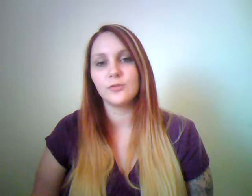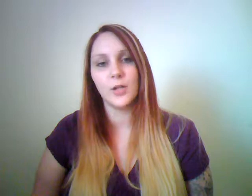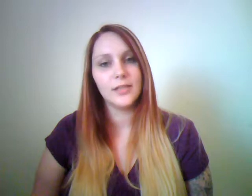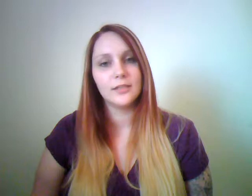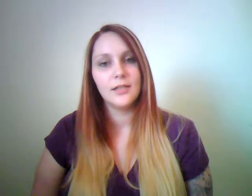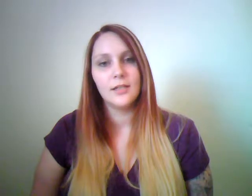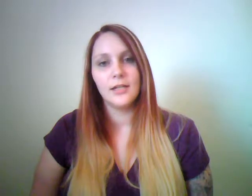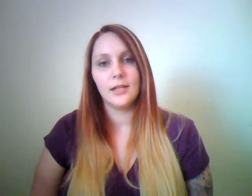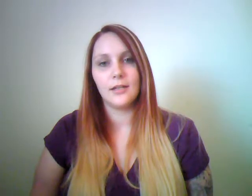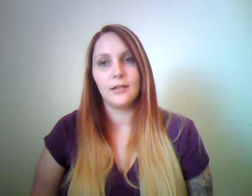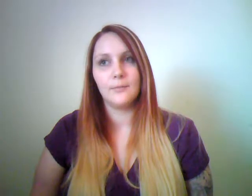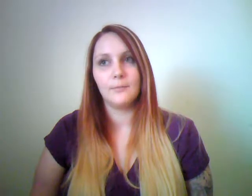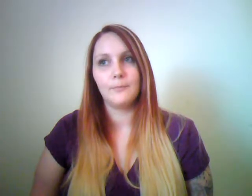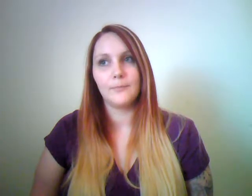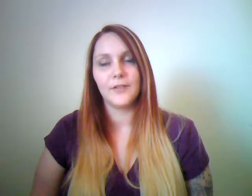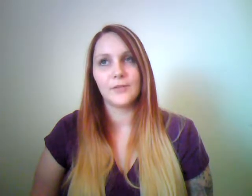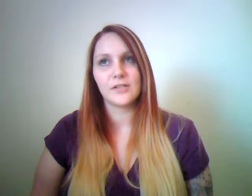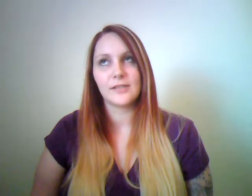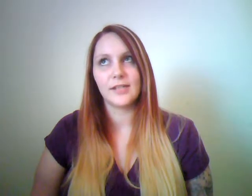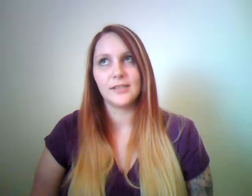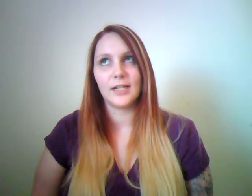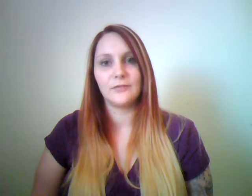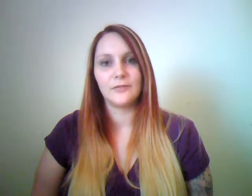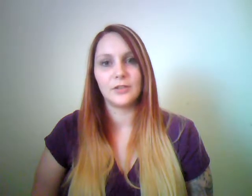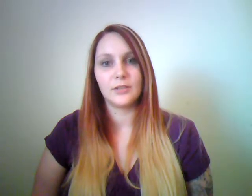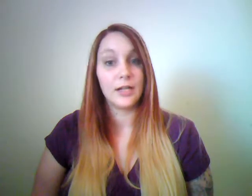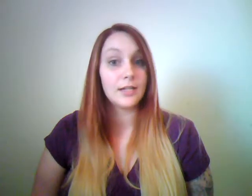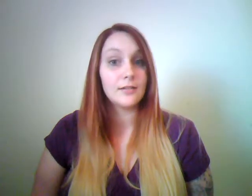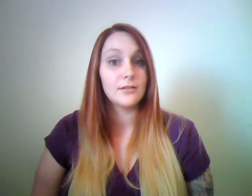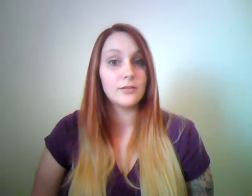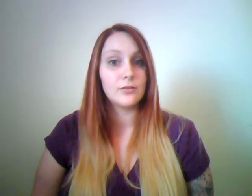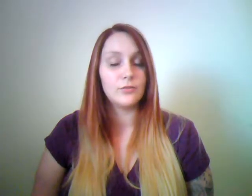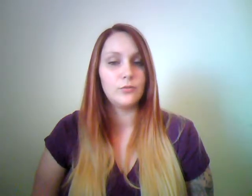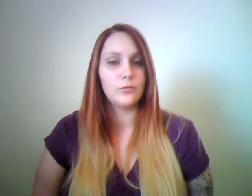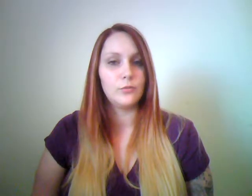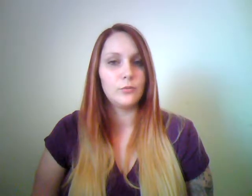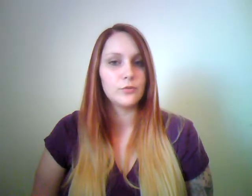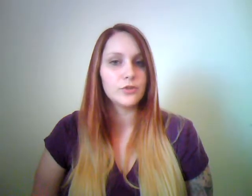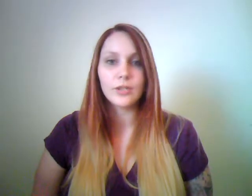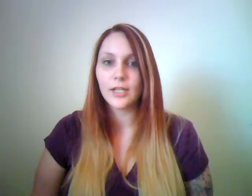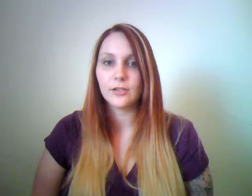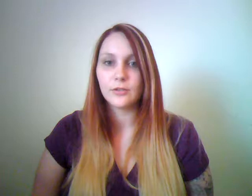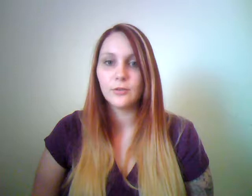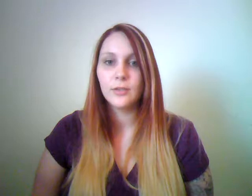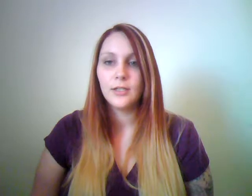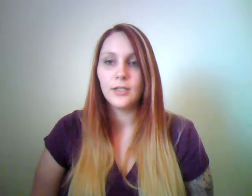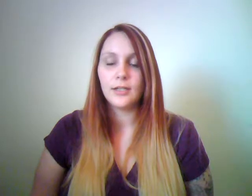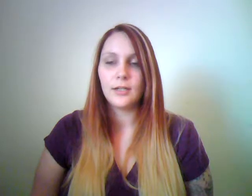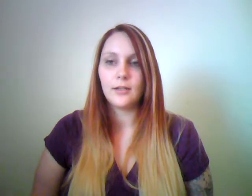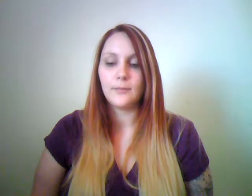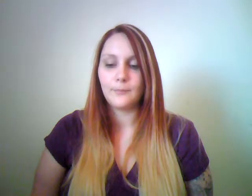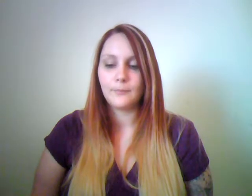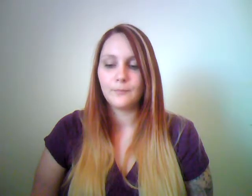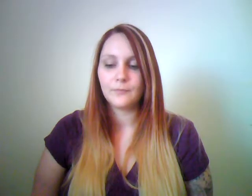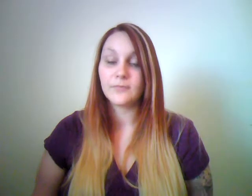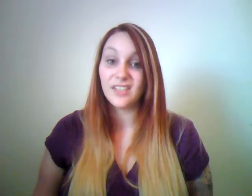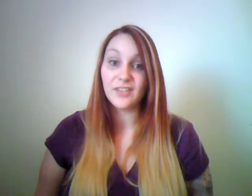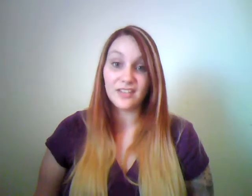want. If there's a sign that I forgot to show you how to do, leave that in the